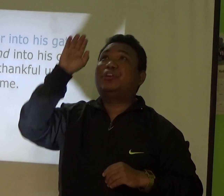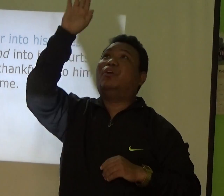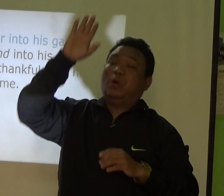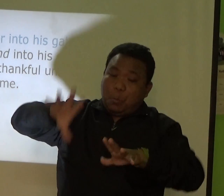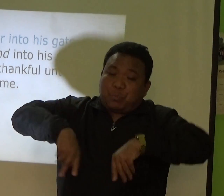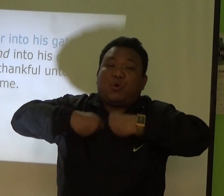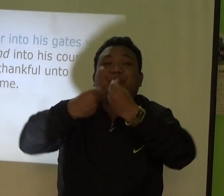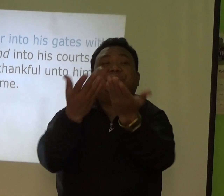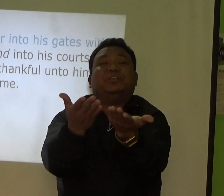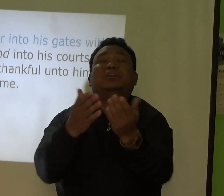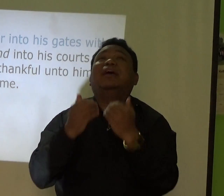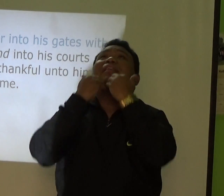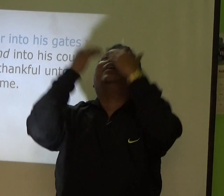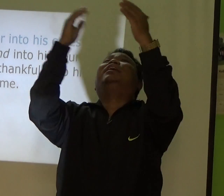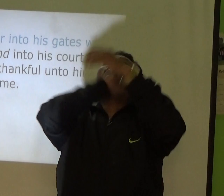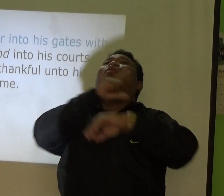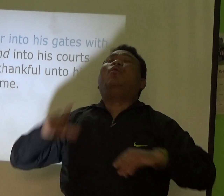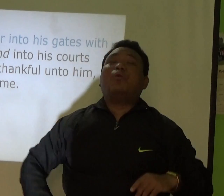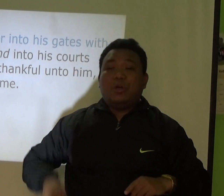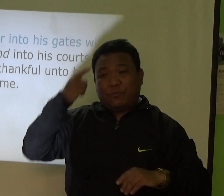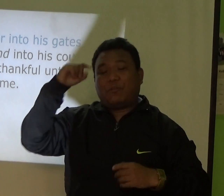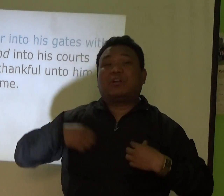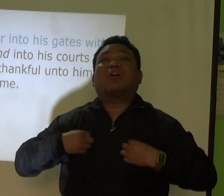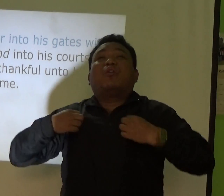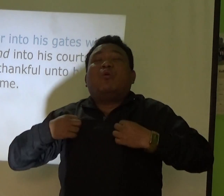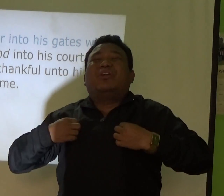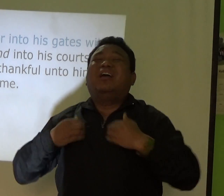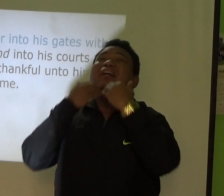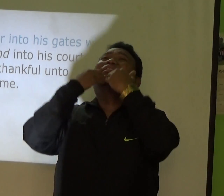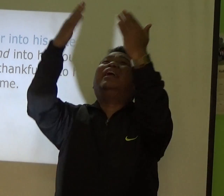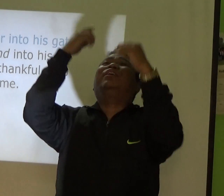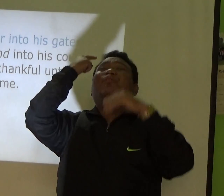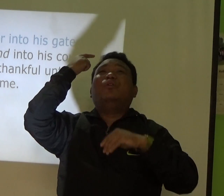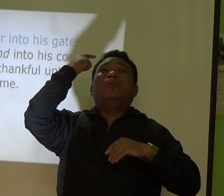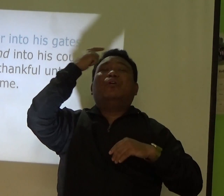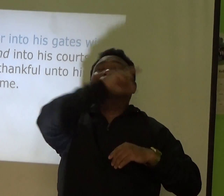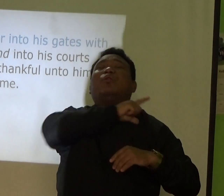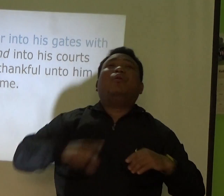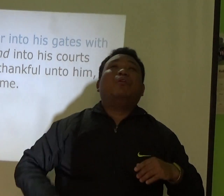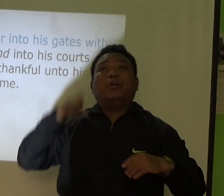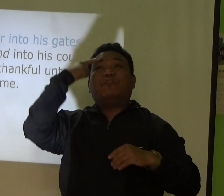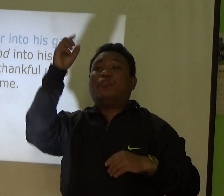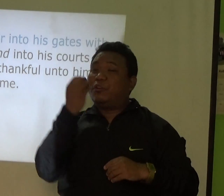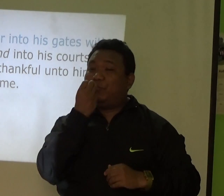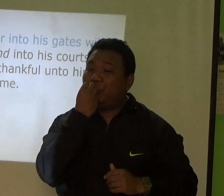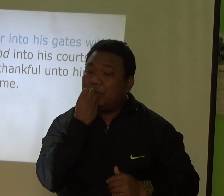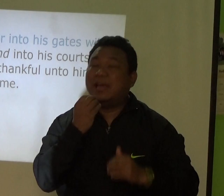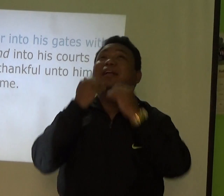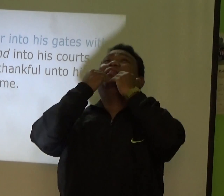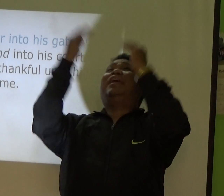your provision. Thank you, Lord, for the crop. Thank you, Lord, for the food. Thank